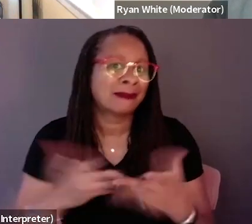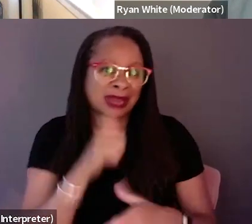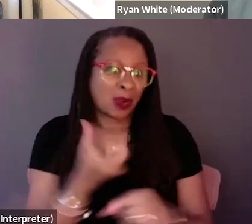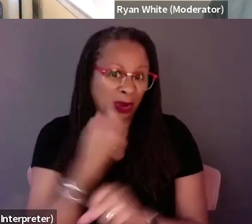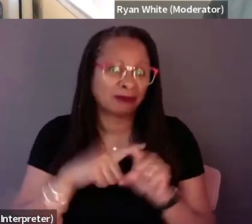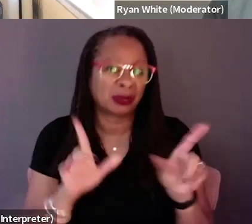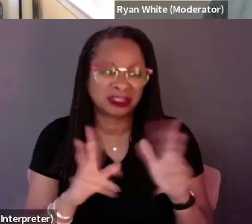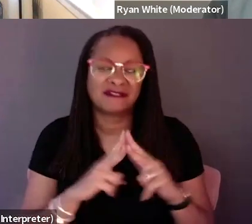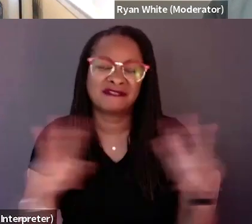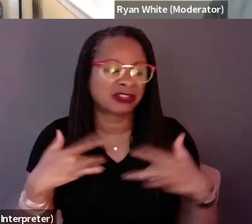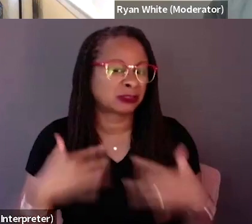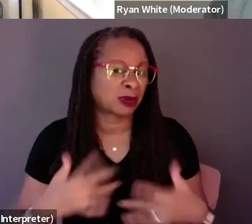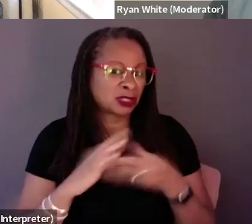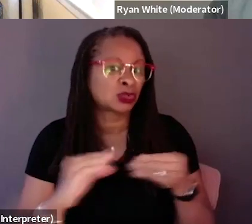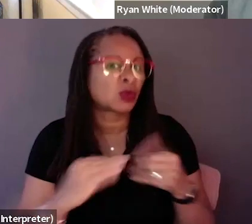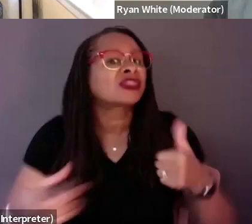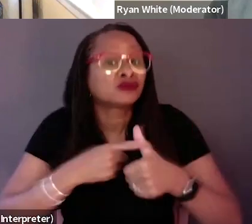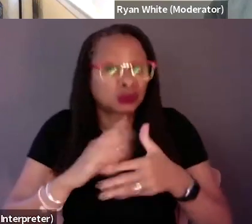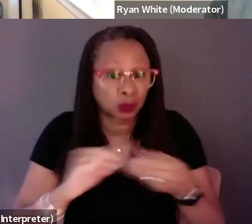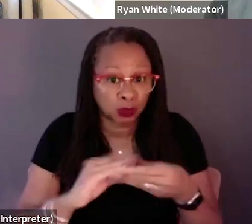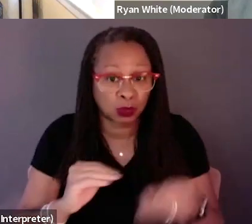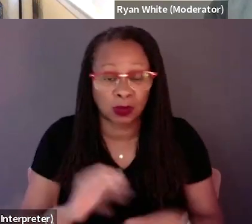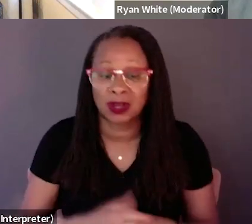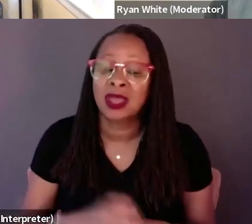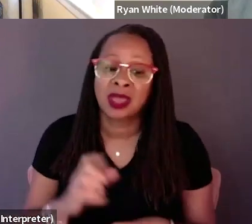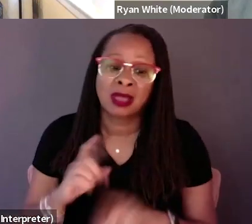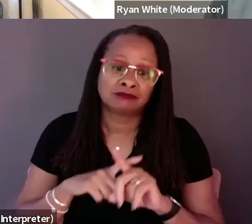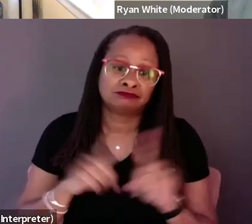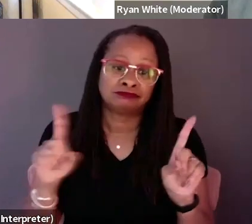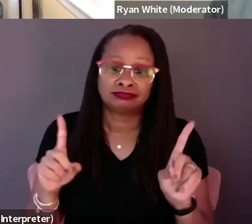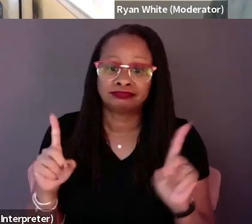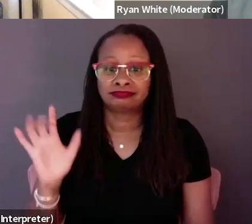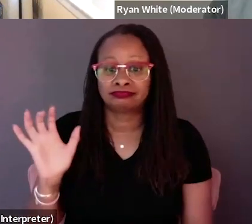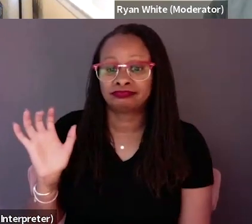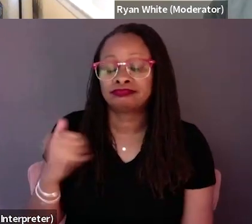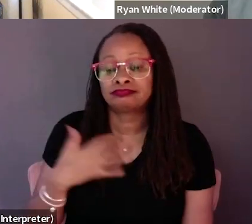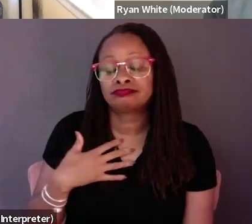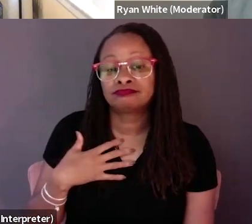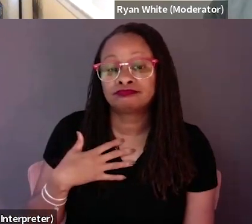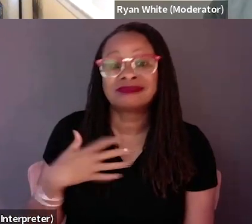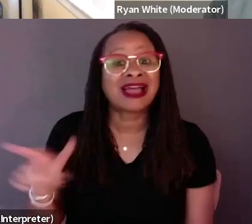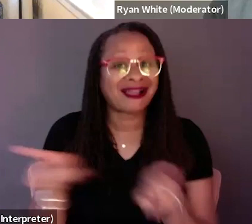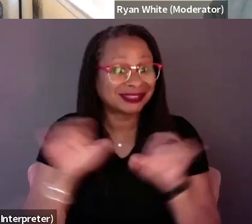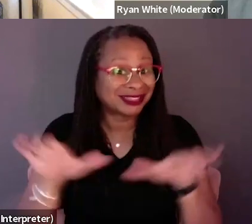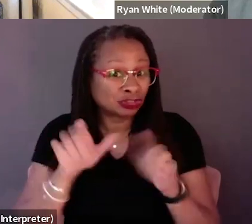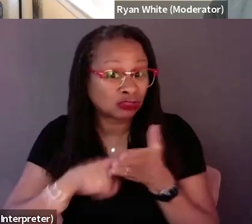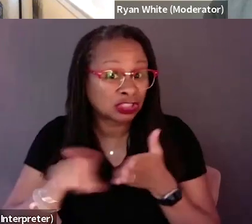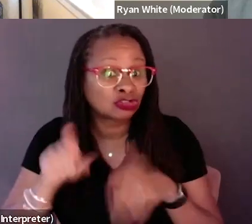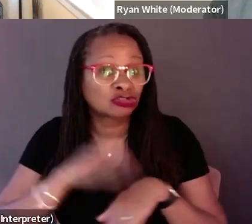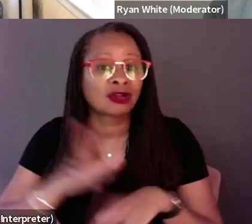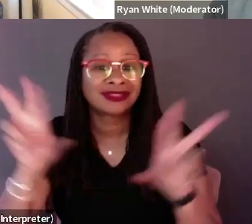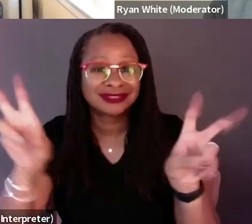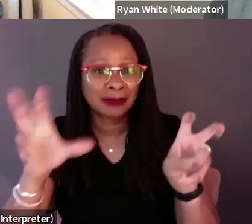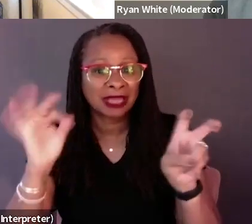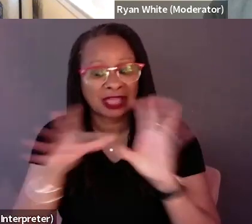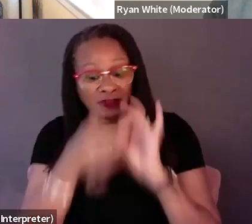not win. But so that doing research on the topic